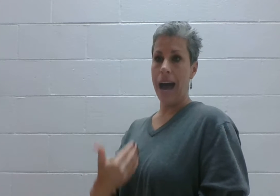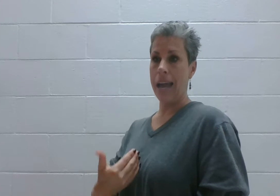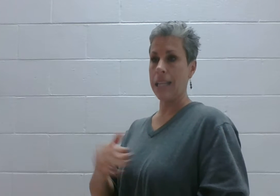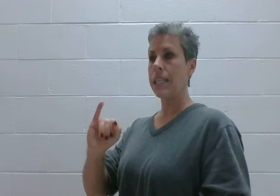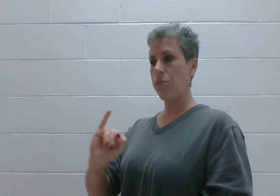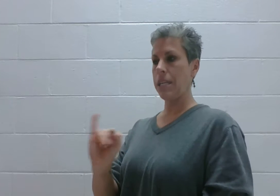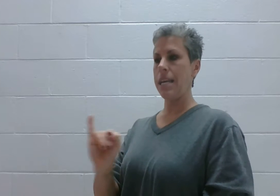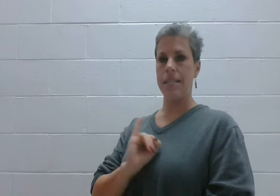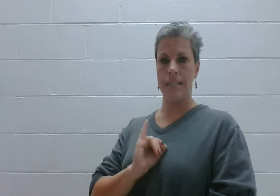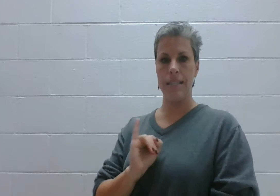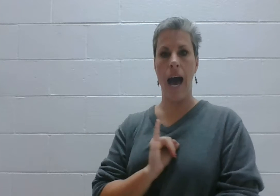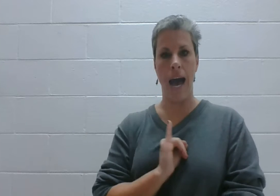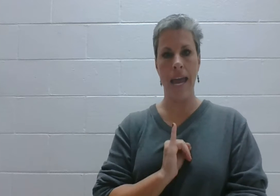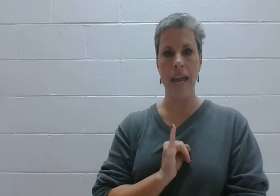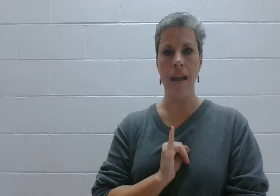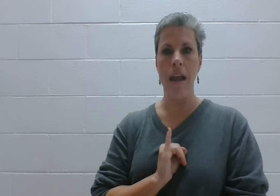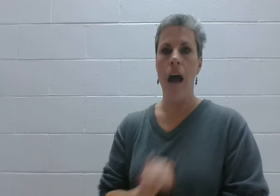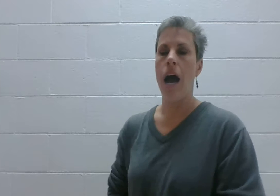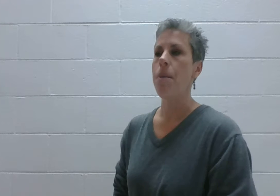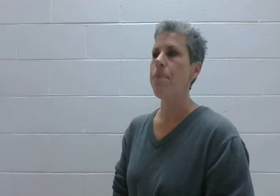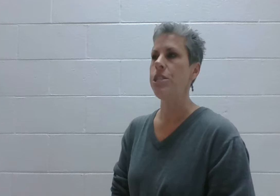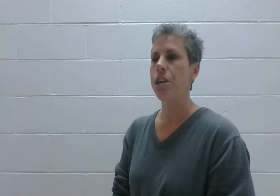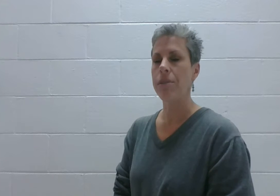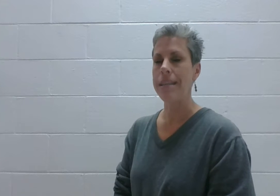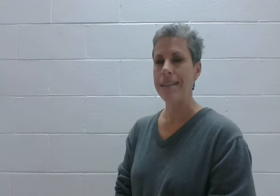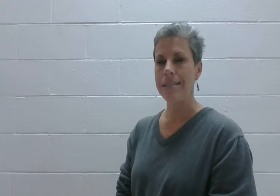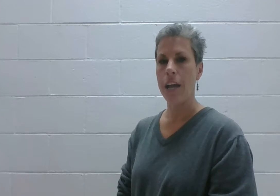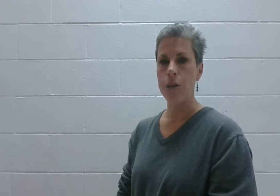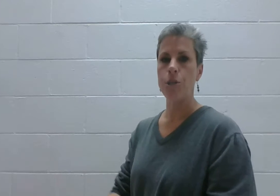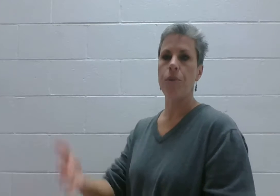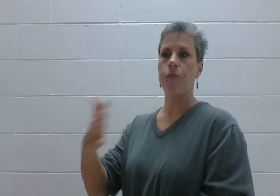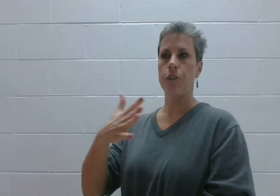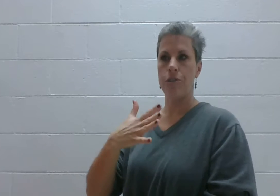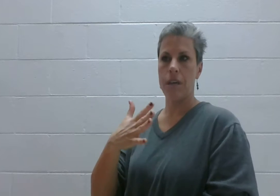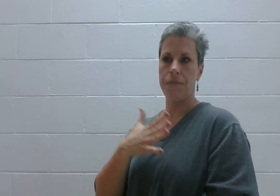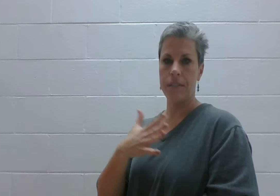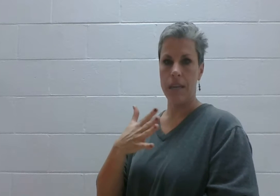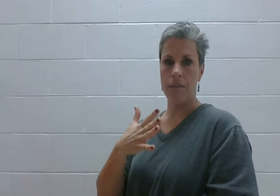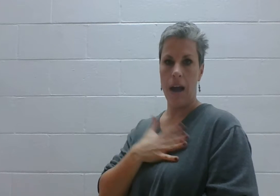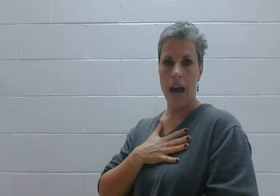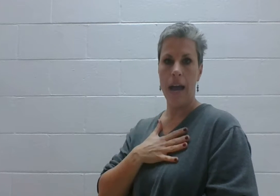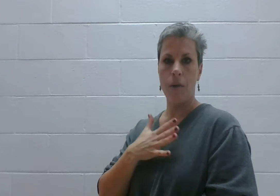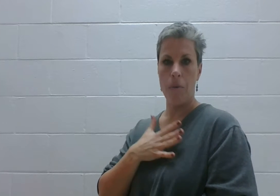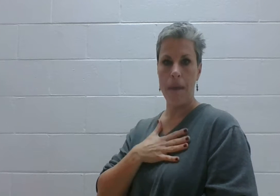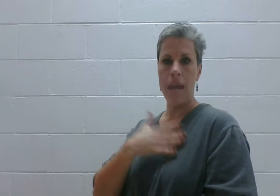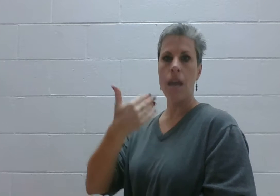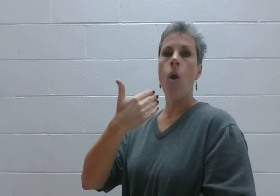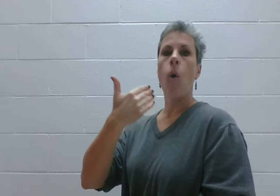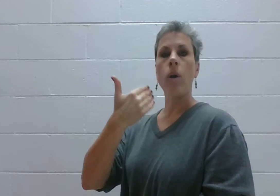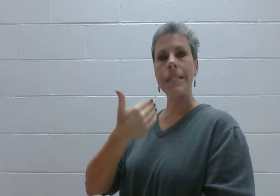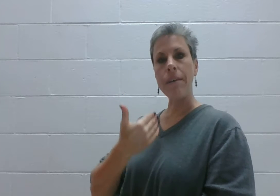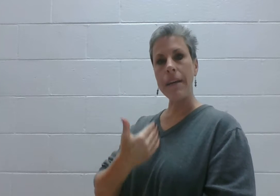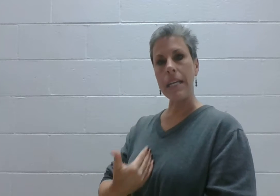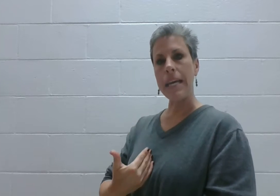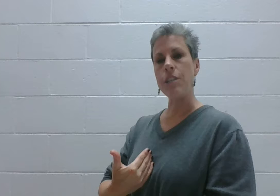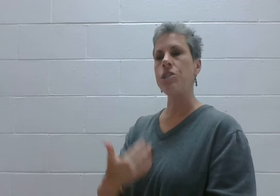I. Literally, this is I, but generally that's not used. You refer to yourself as either I or me, or lyrically it just